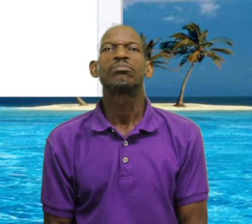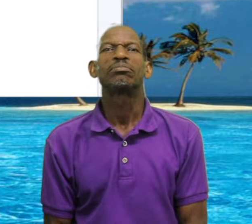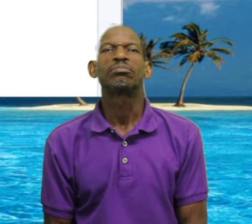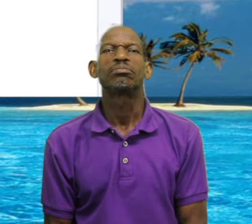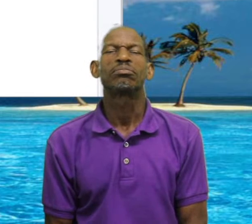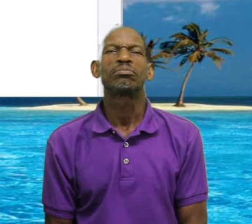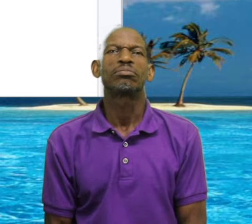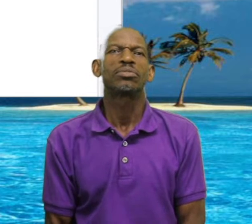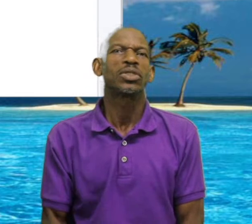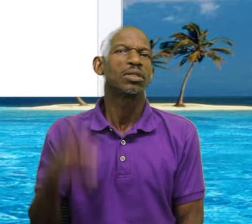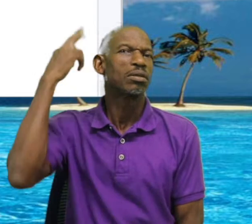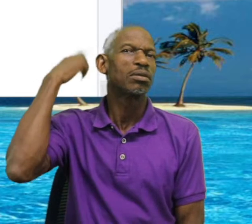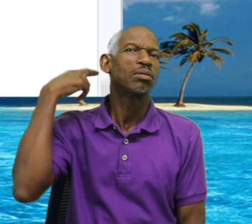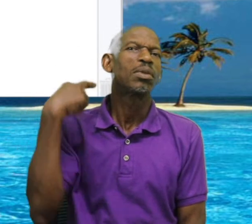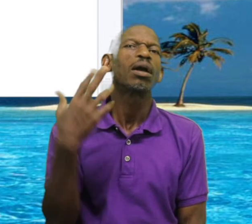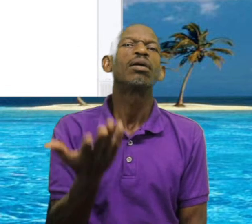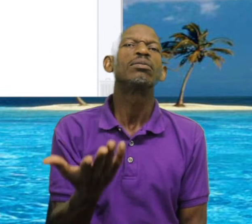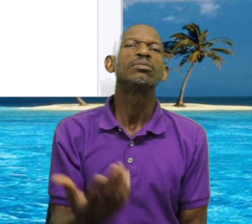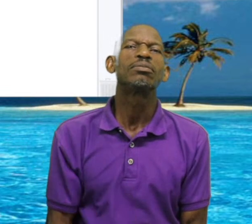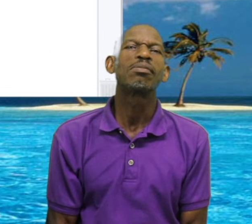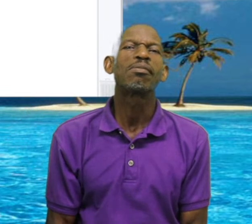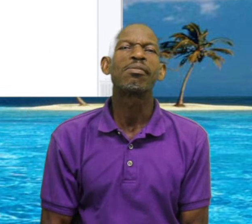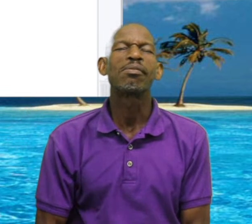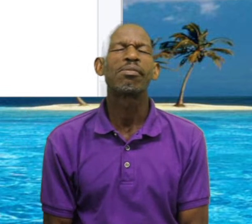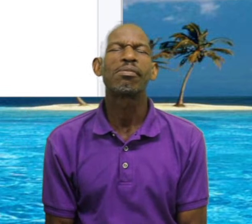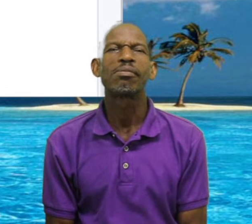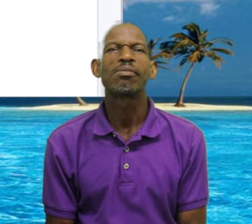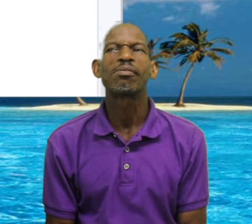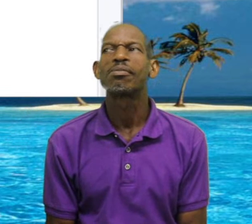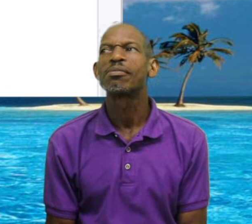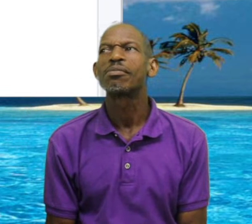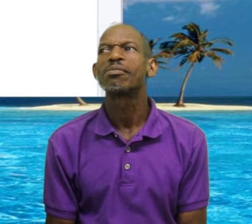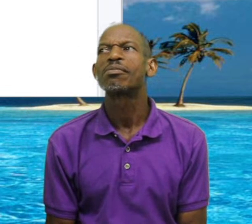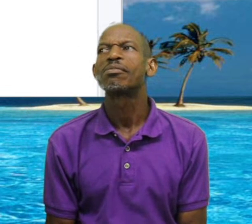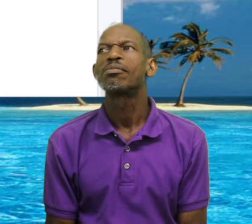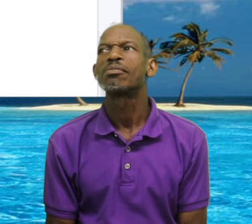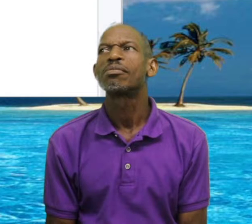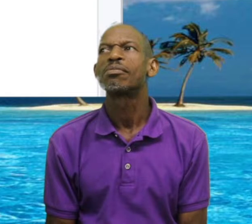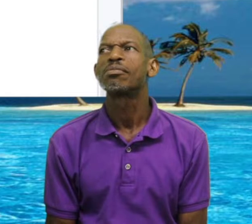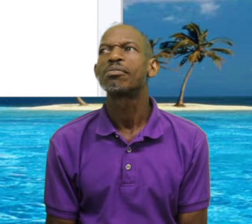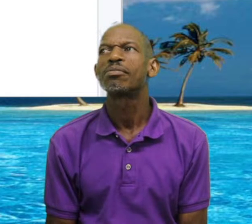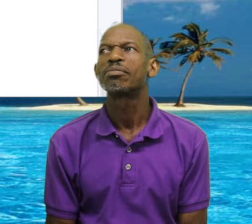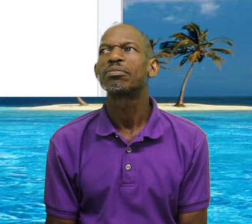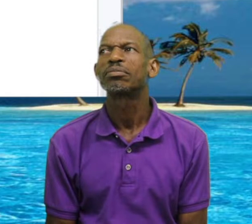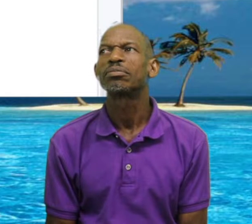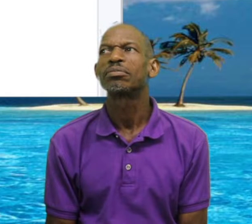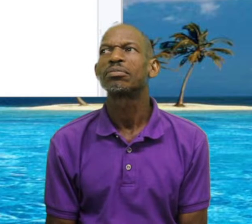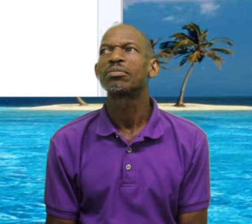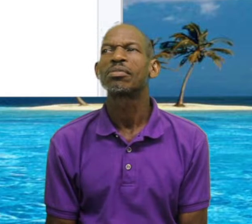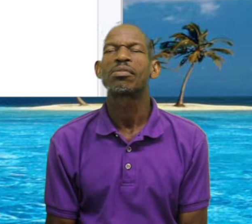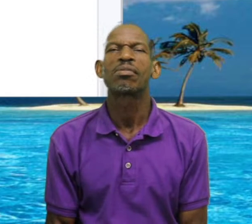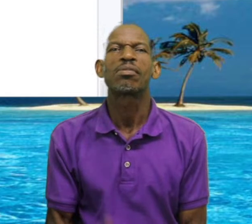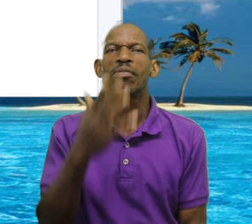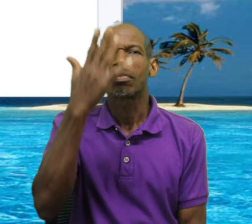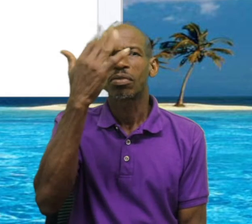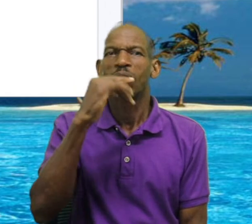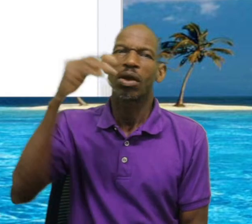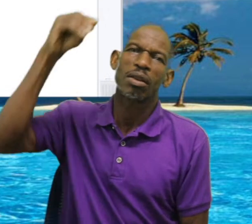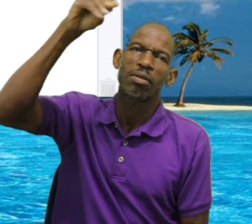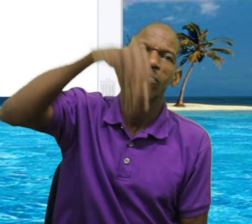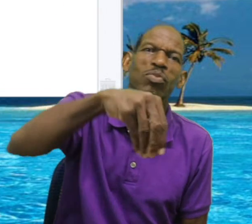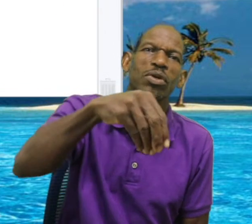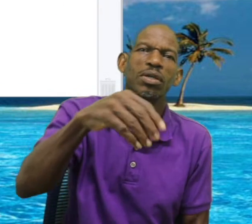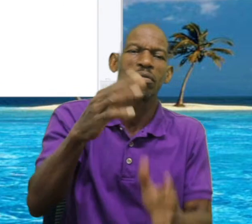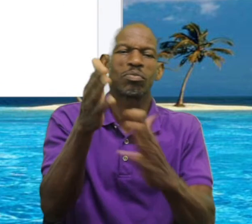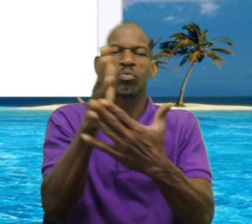hand up, Rebecca. Go ahead. Why I'm not putting it? Why can't I put and here? Why I didn't put and here? Why this